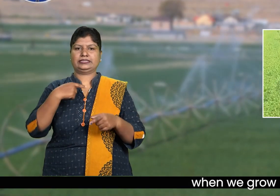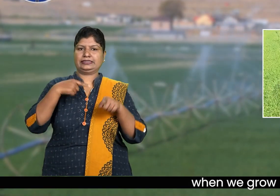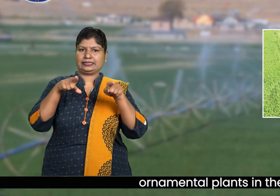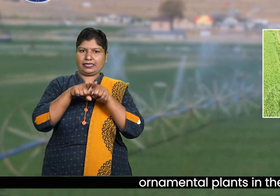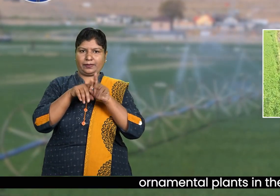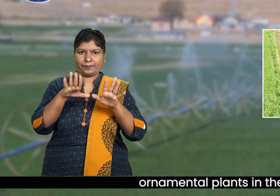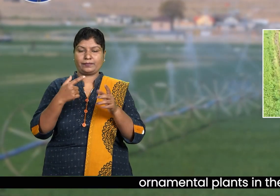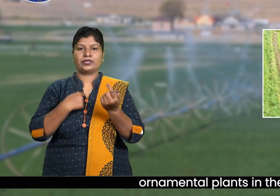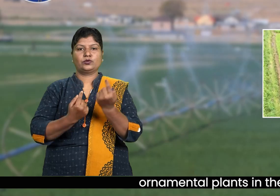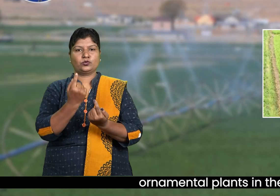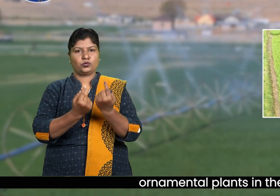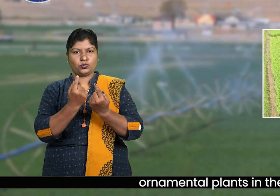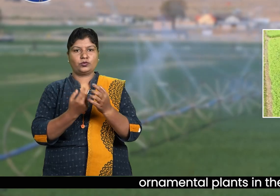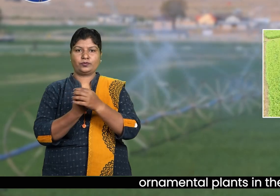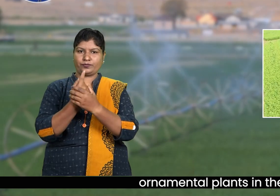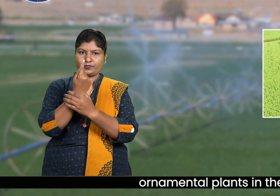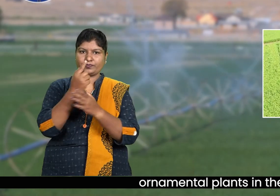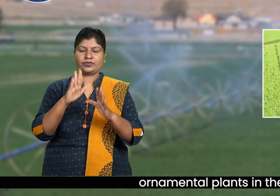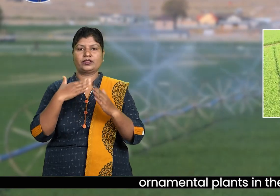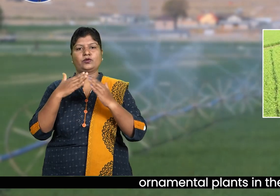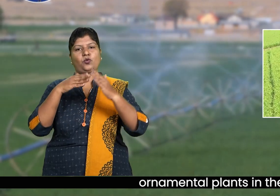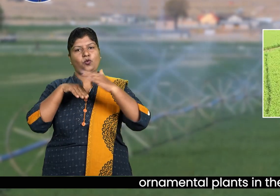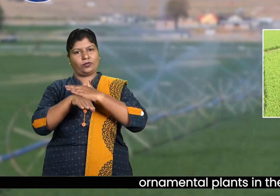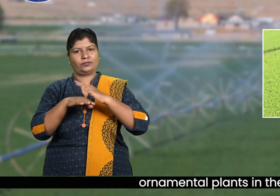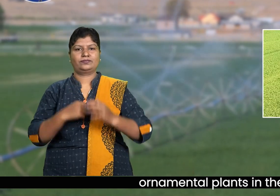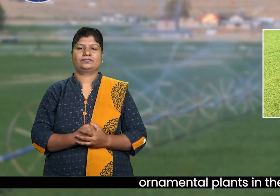we grow ornamental plants in the house.